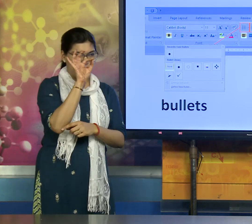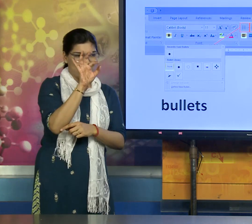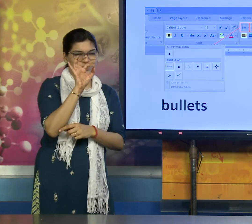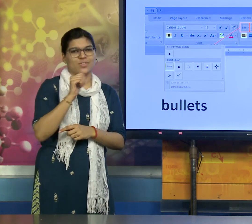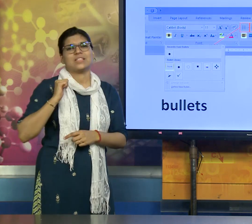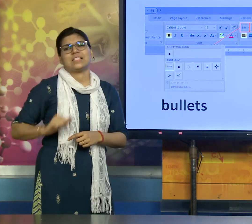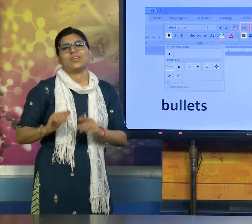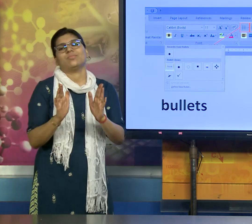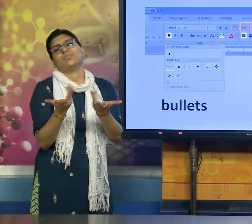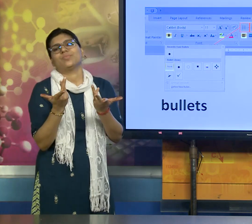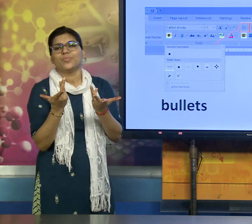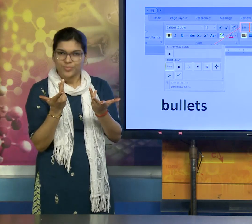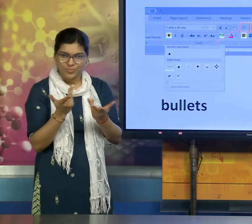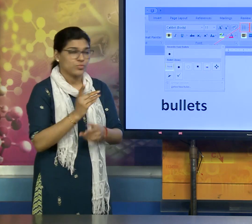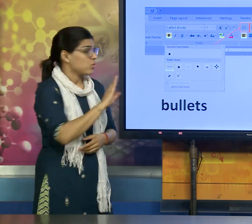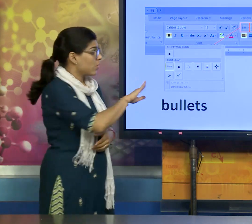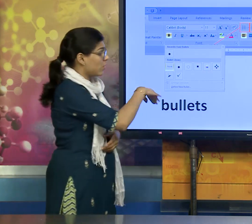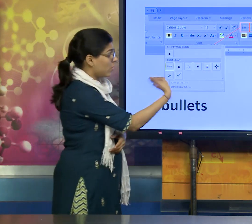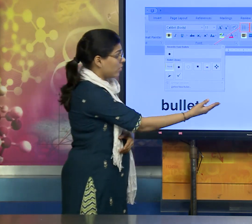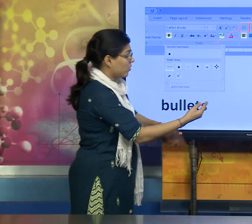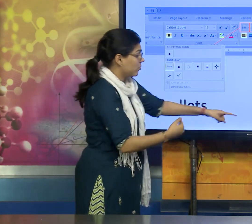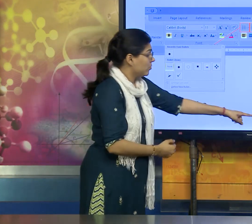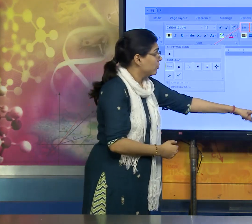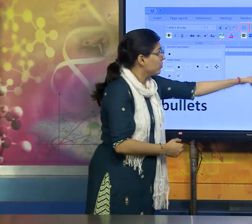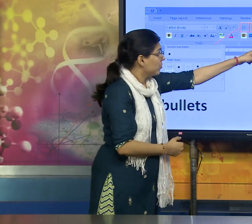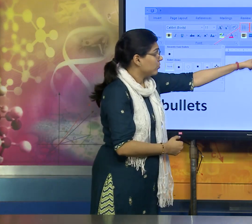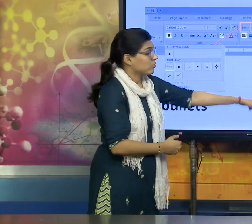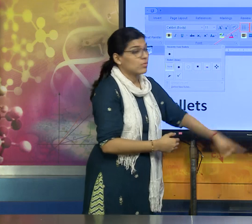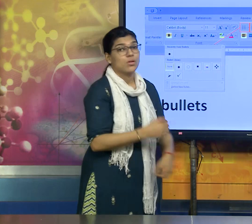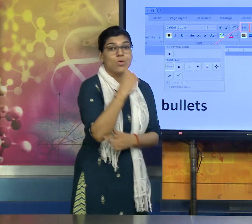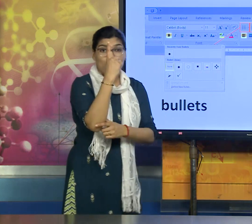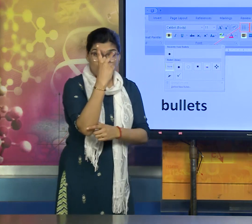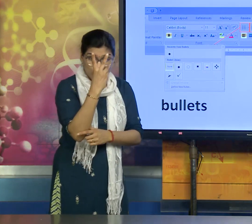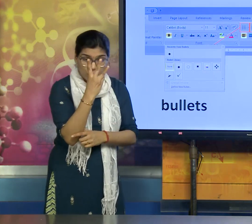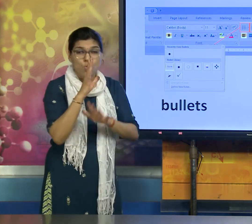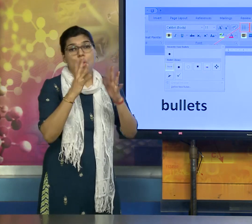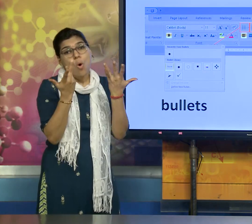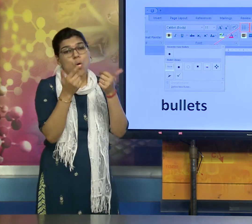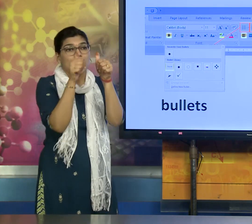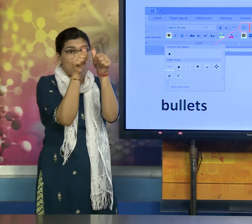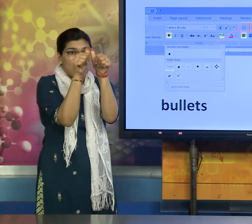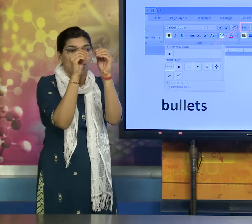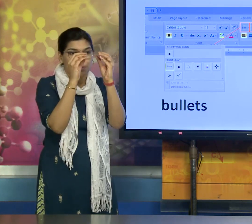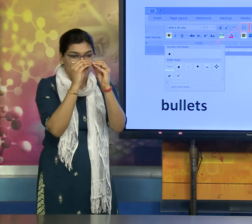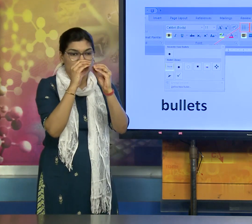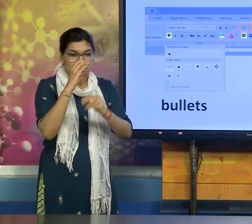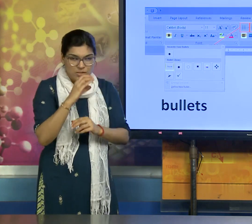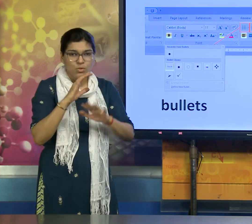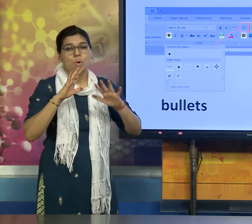Maybe a star, maybe a circle, maybe a right, or in the next column there will be a